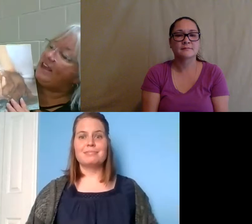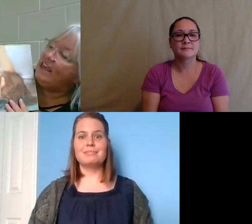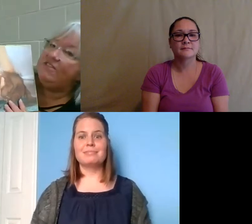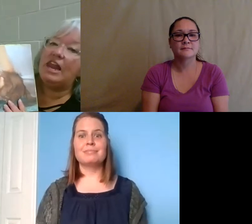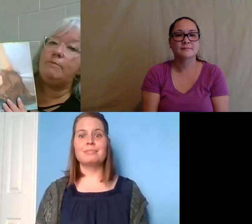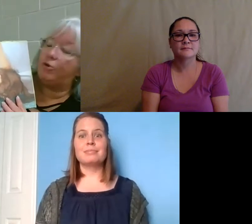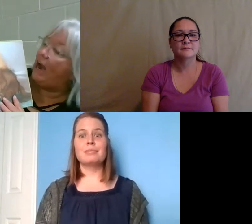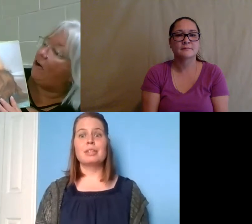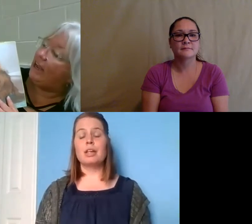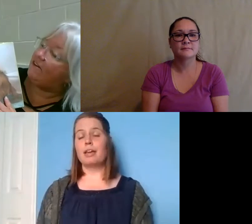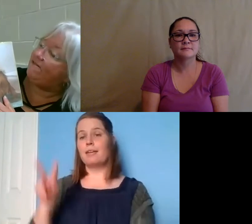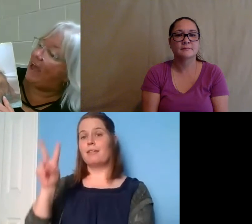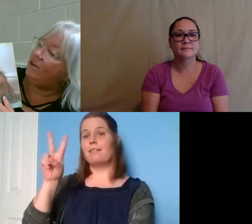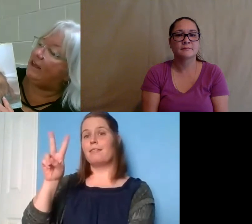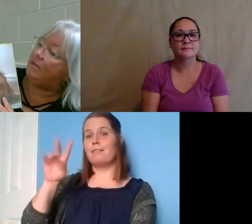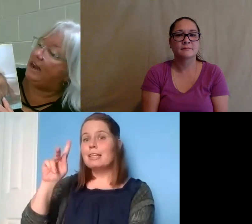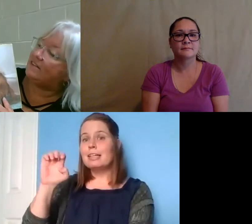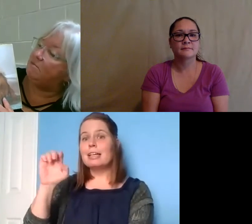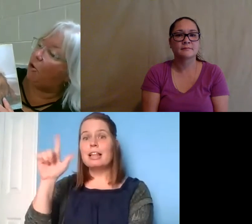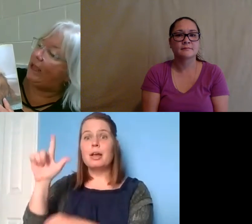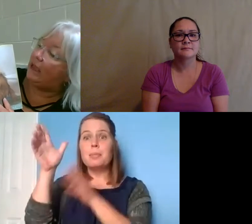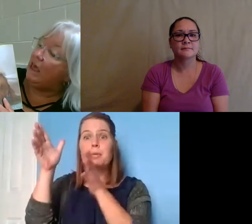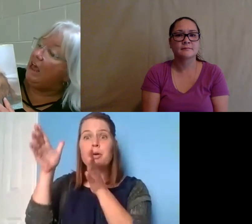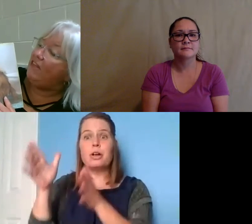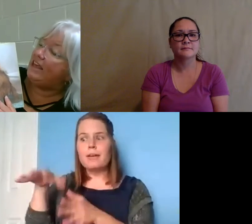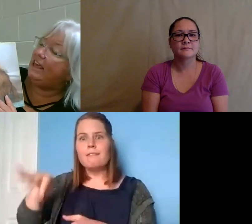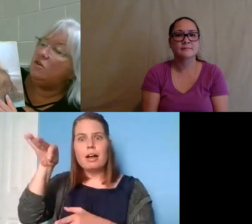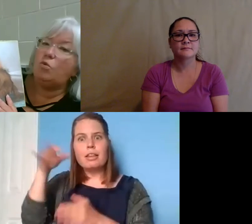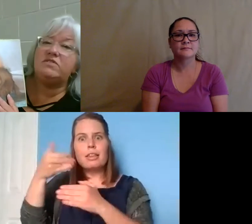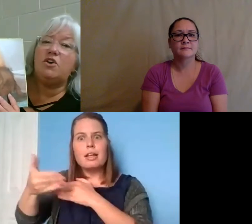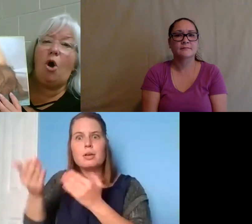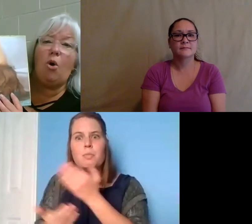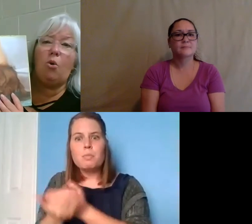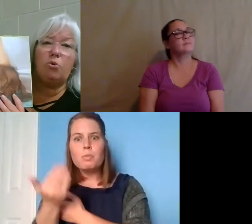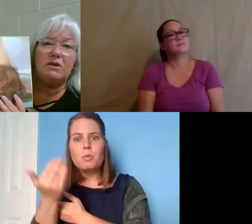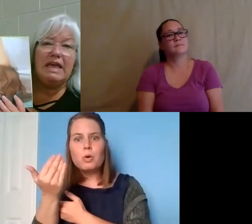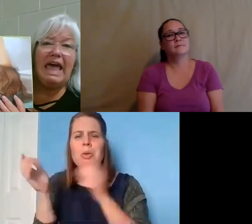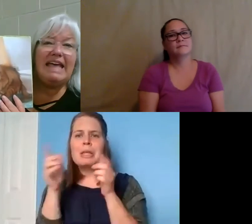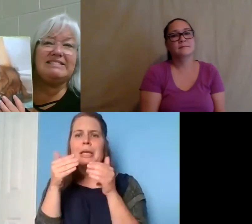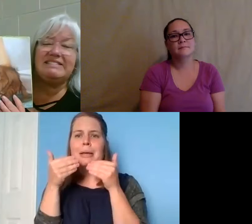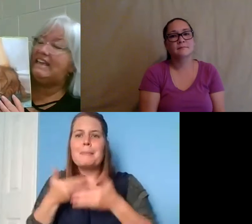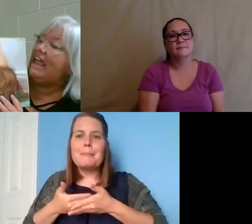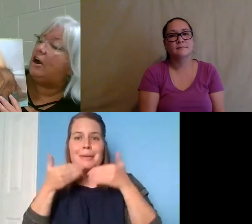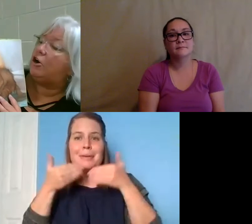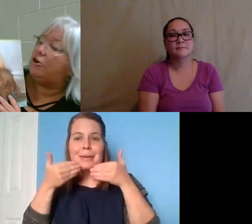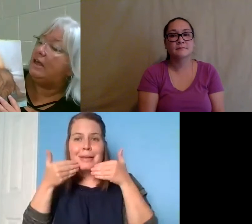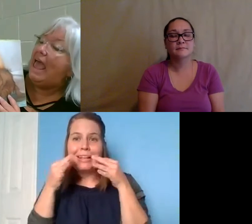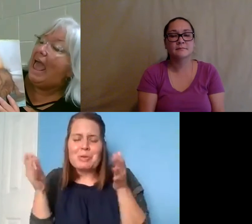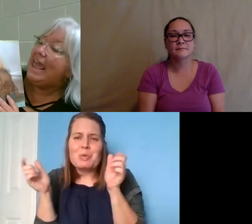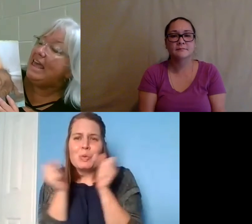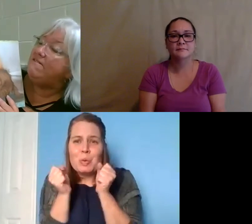When Vicki, the librarian, found him the next morning, the kitten was cold and